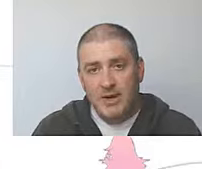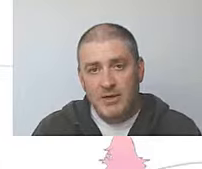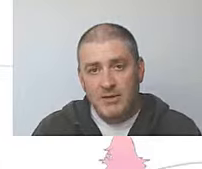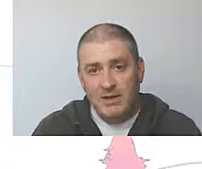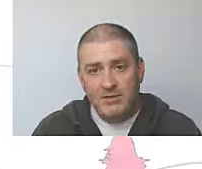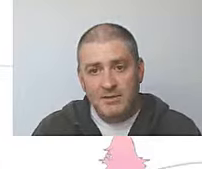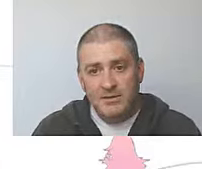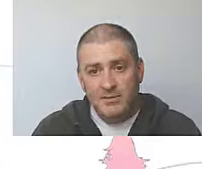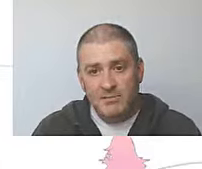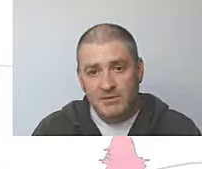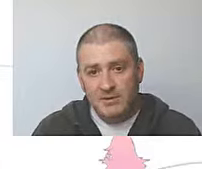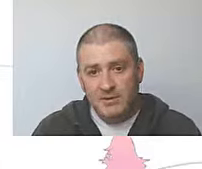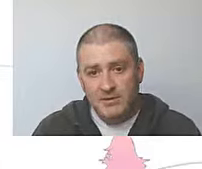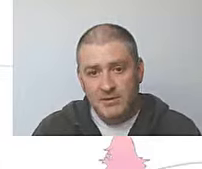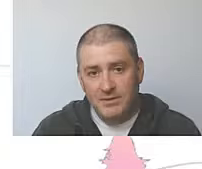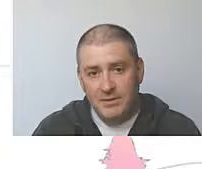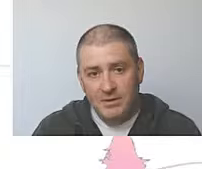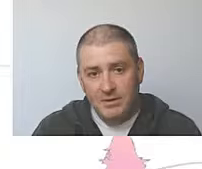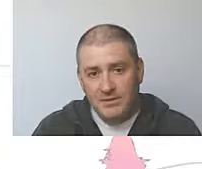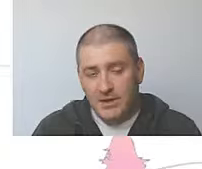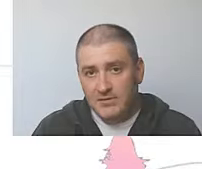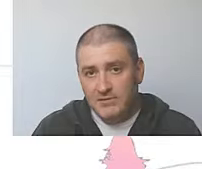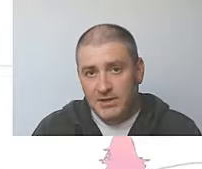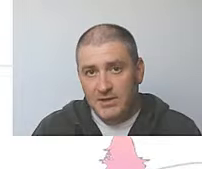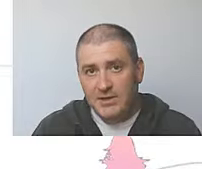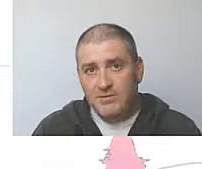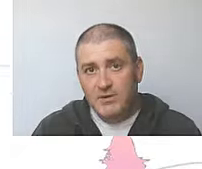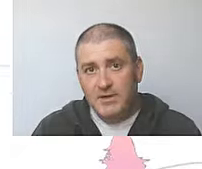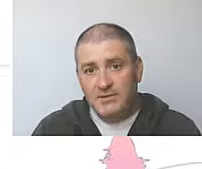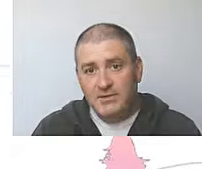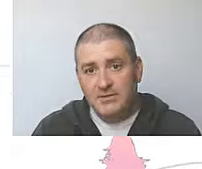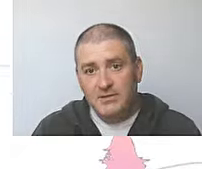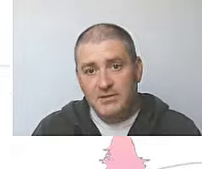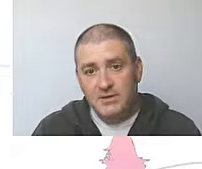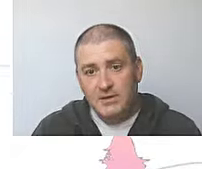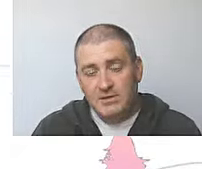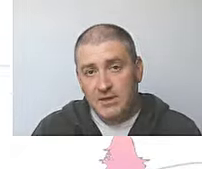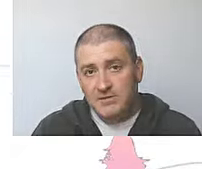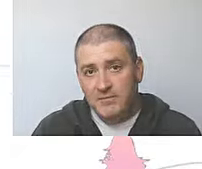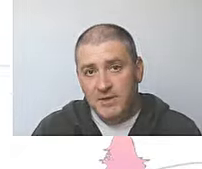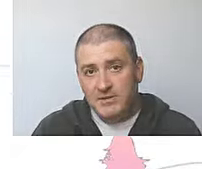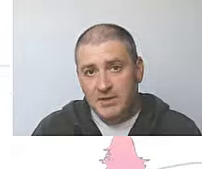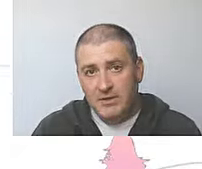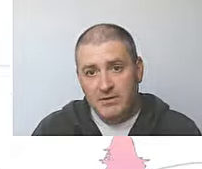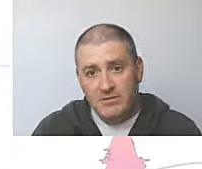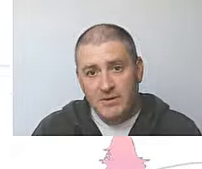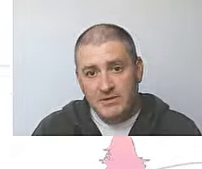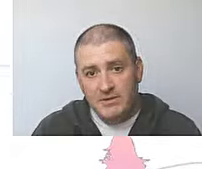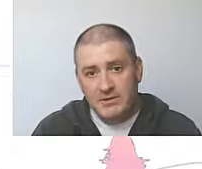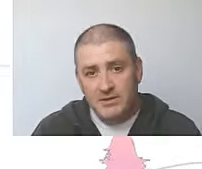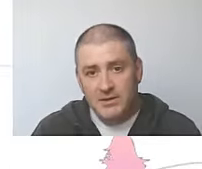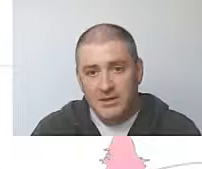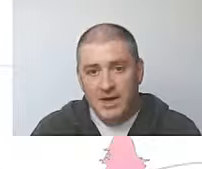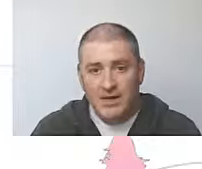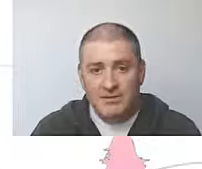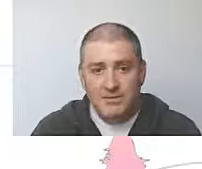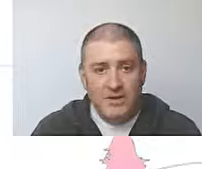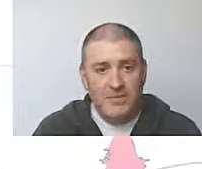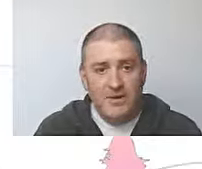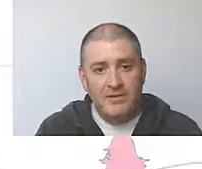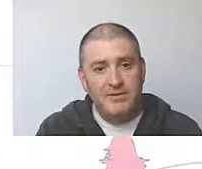Super Mario Galaxy 1+2, Tales of Xillia Remastered, Tales of Berseria Remastered,